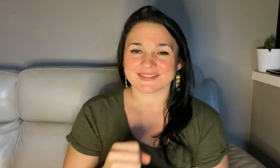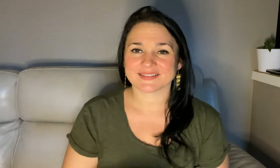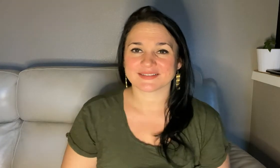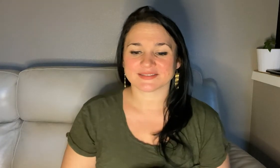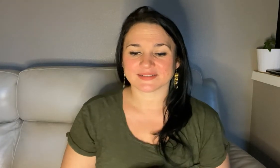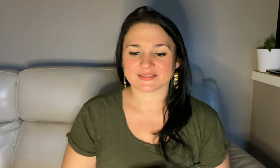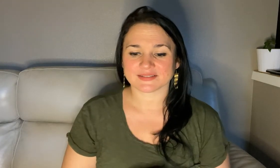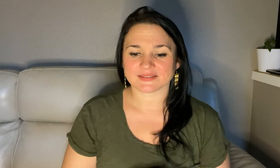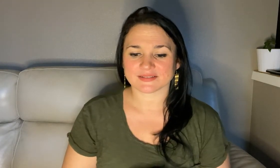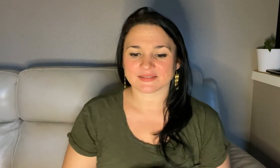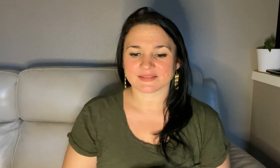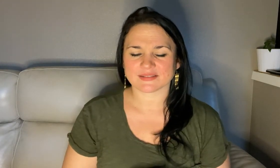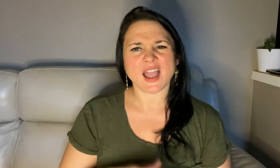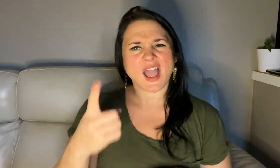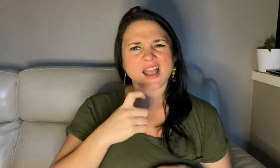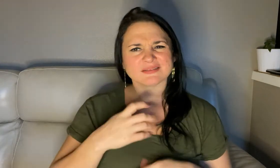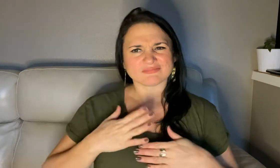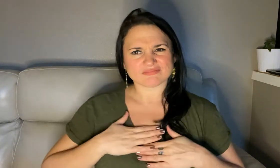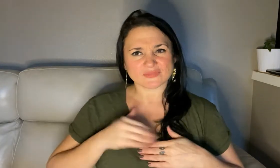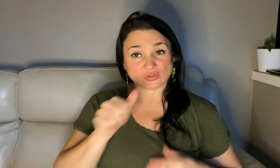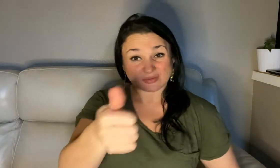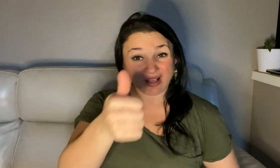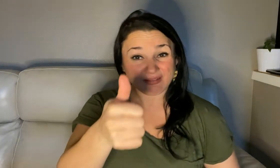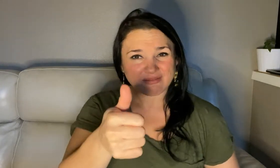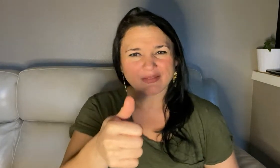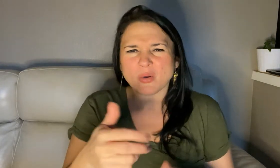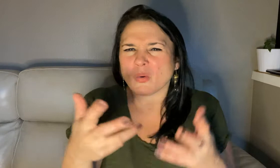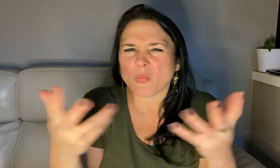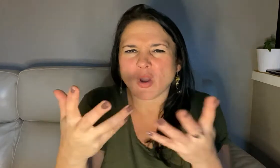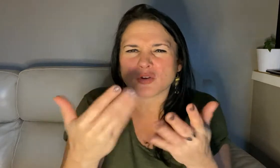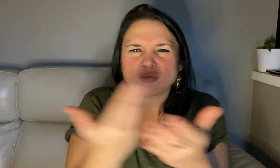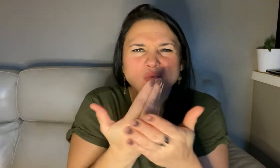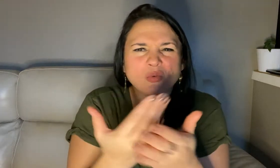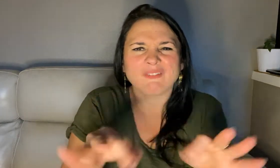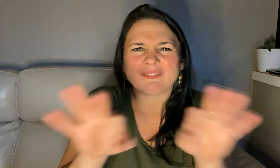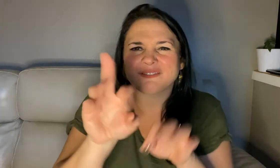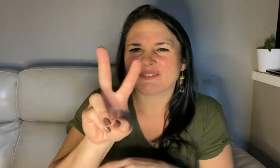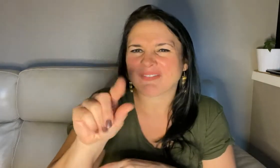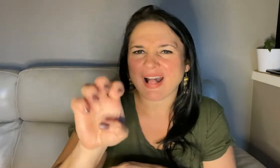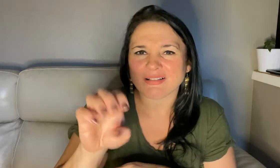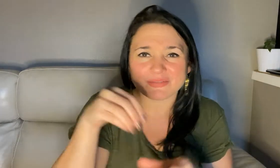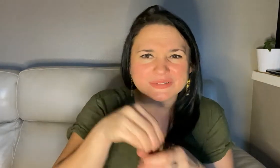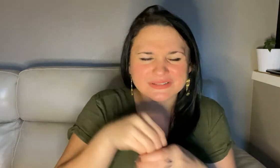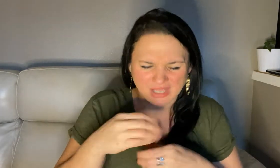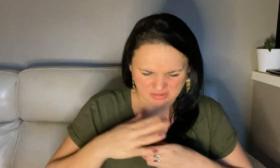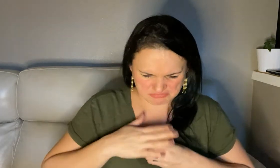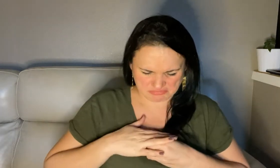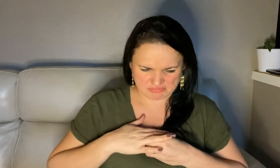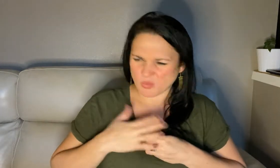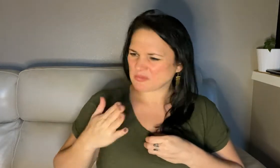Ask yourself, what is your value? Like, what was your current value? You know, sometimes they